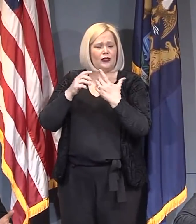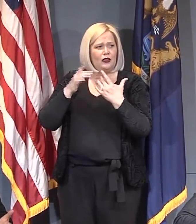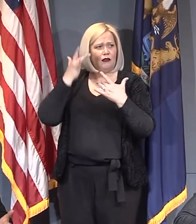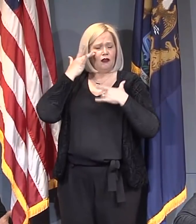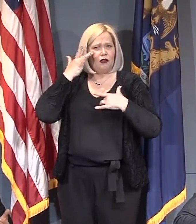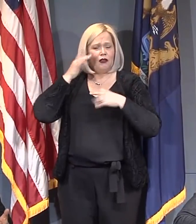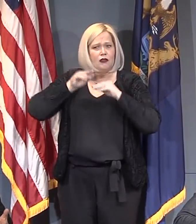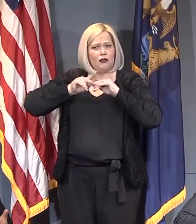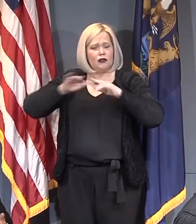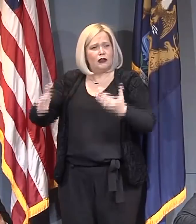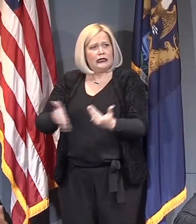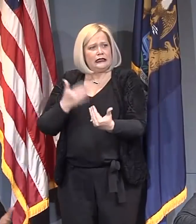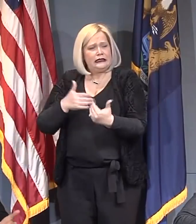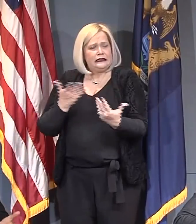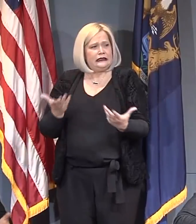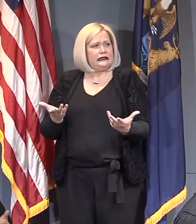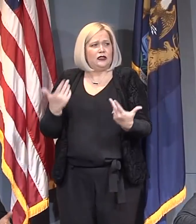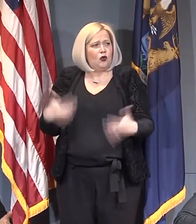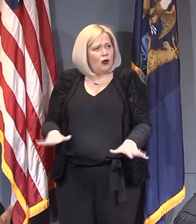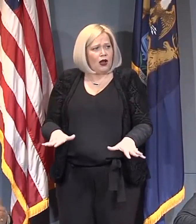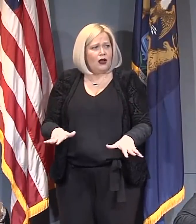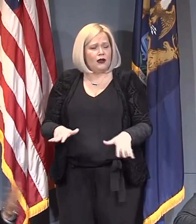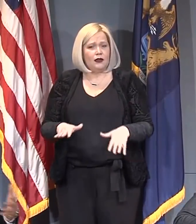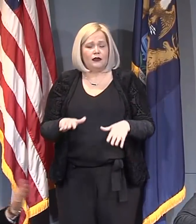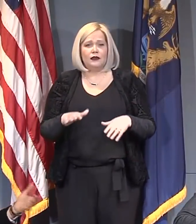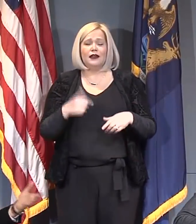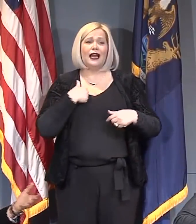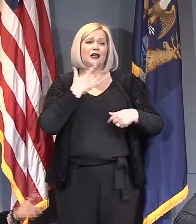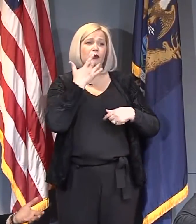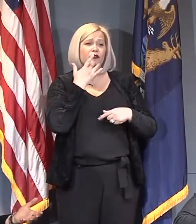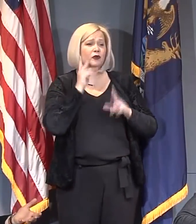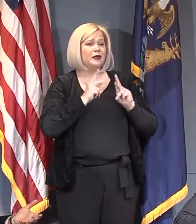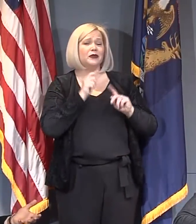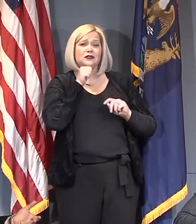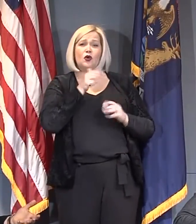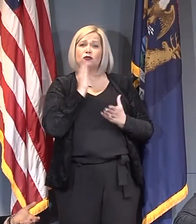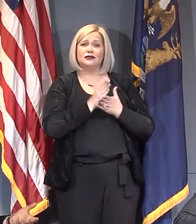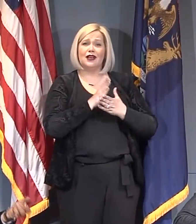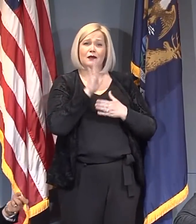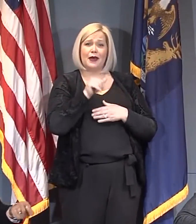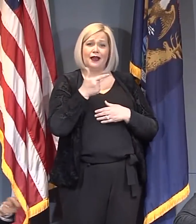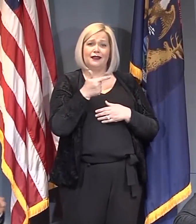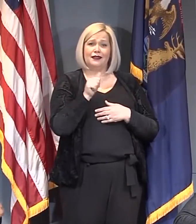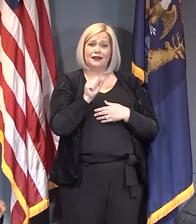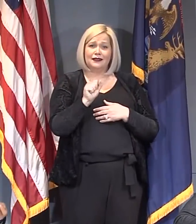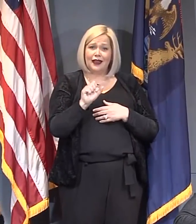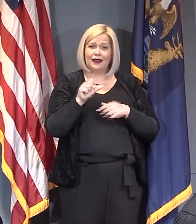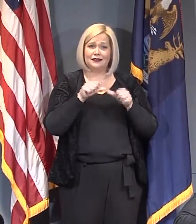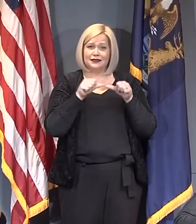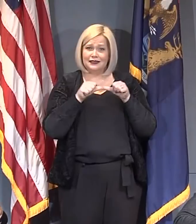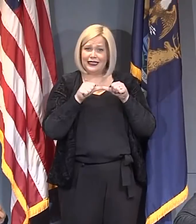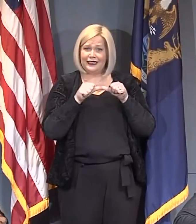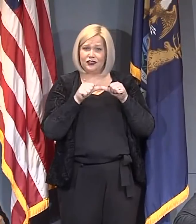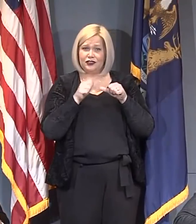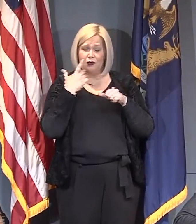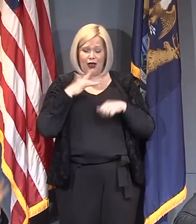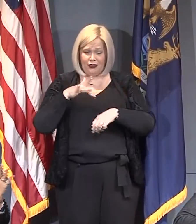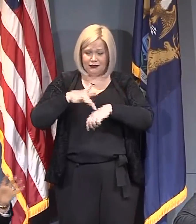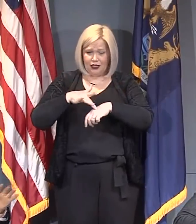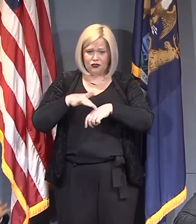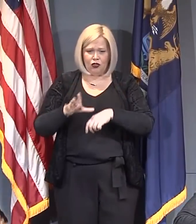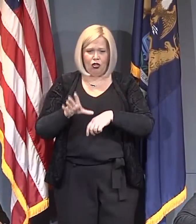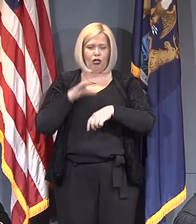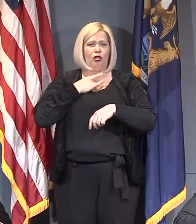a global pandemic. I really would prefer people not being at the gas station if they don't need to, because it's just another transfer of germs.